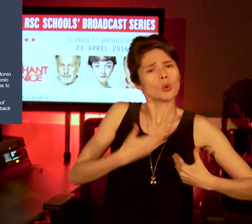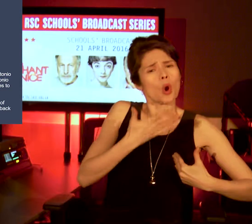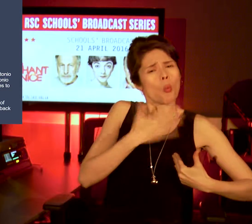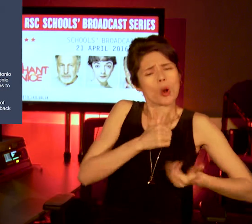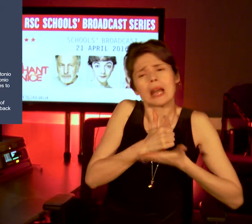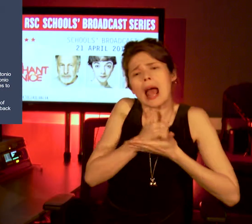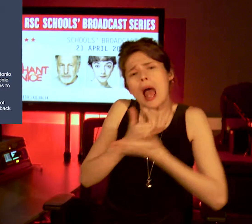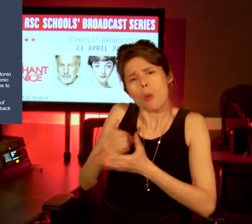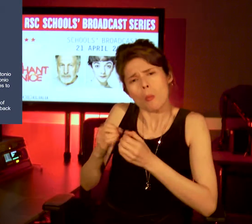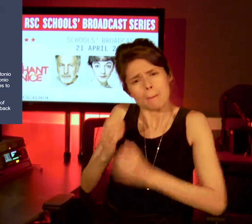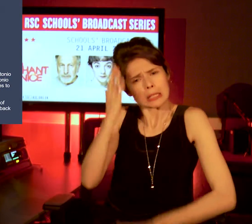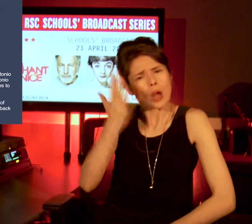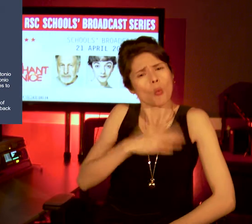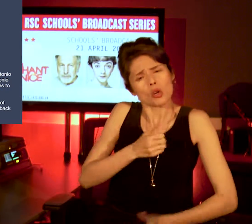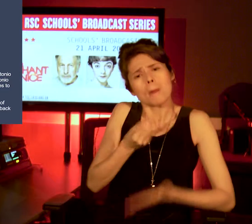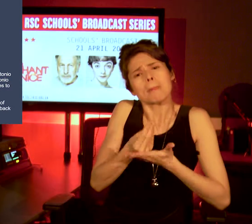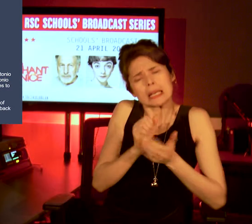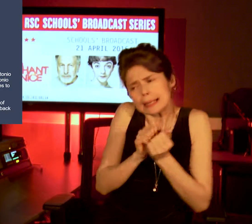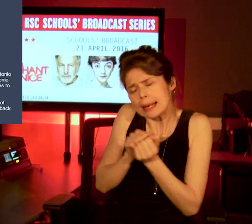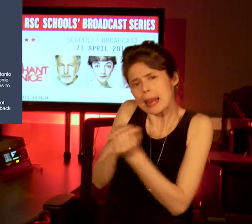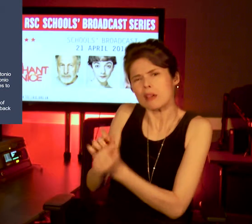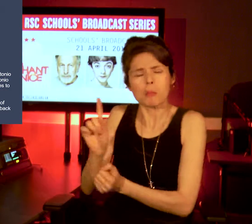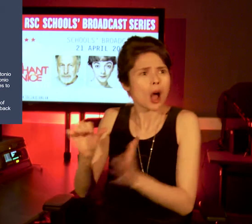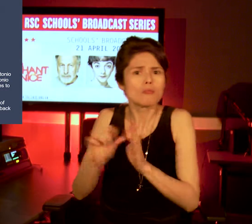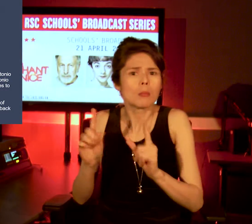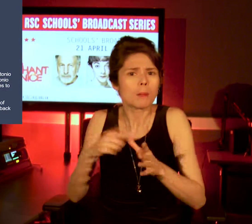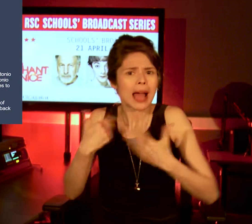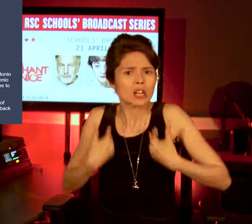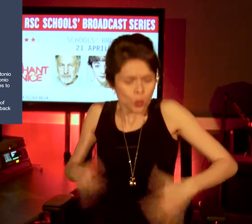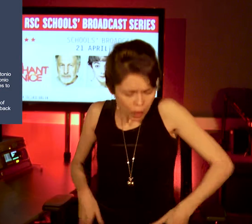In order to help Bassanio and lend him the money he needs,